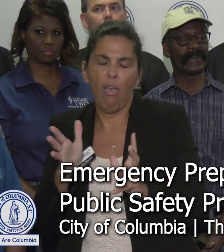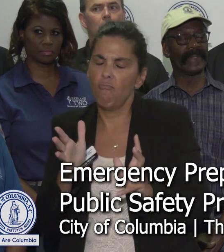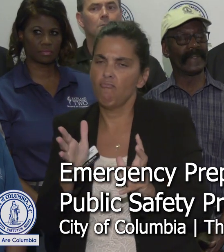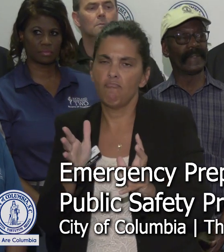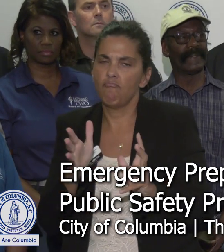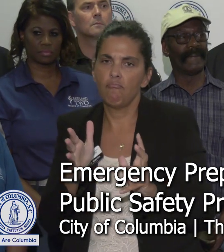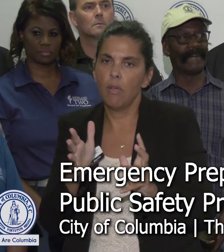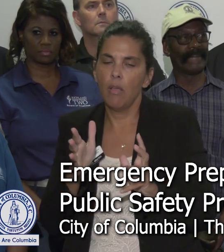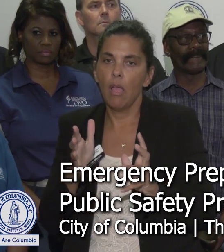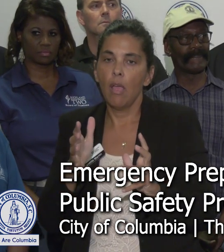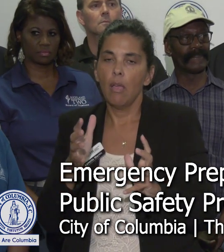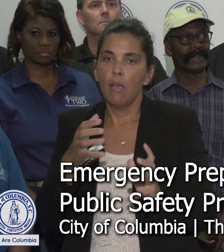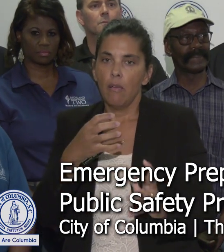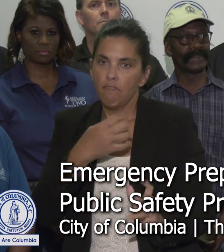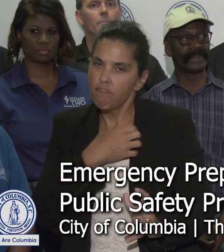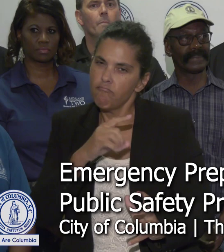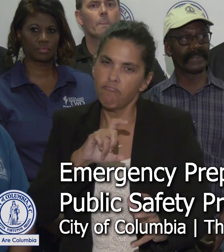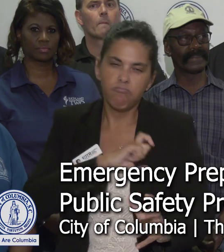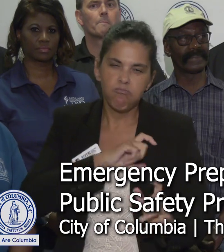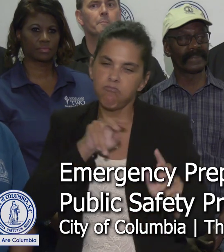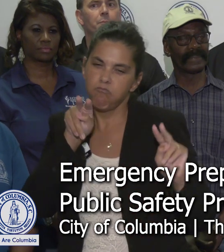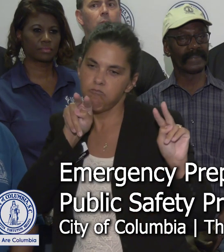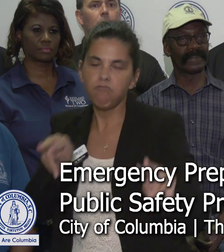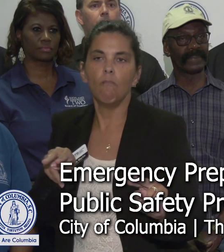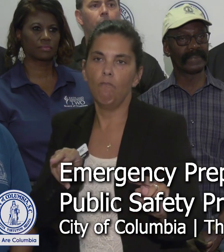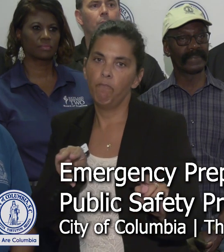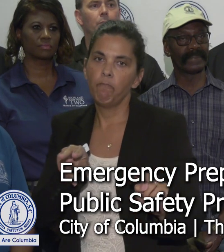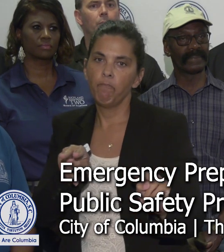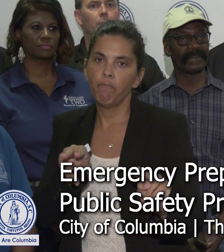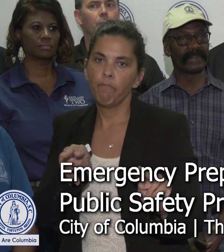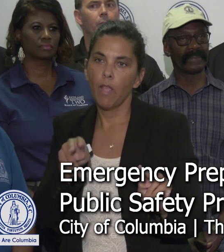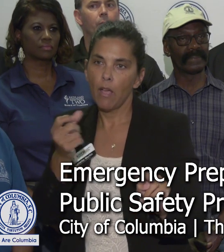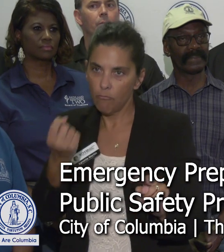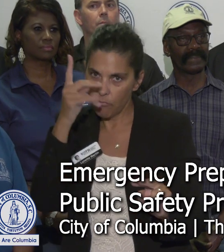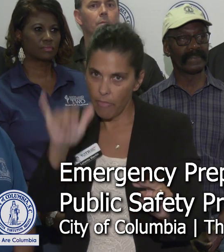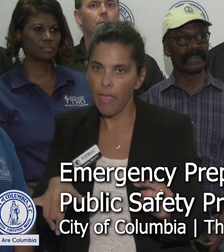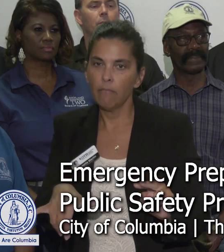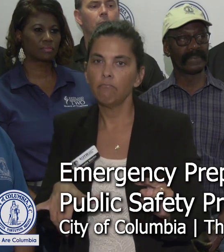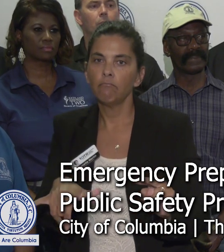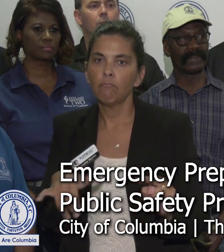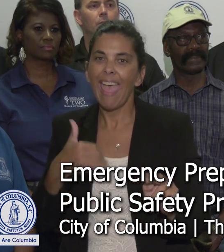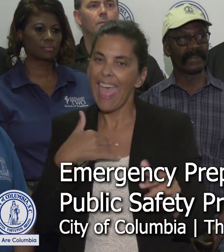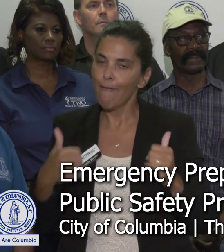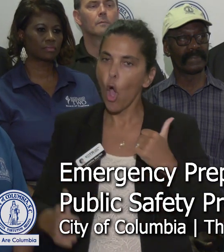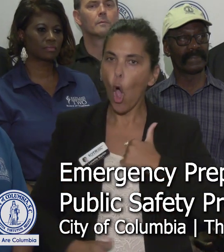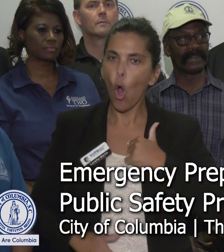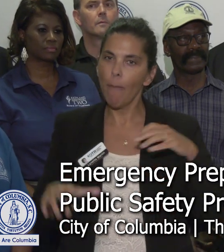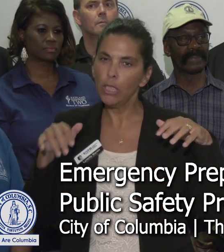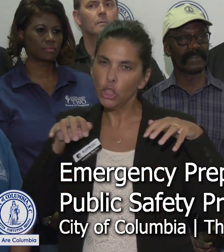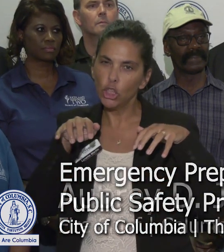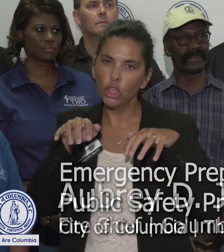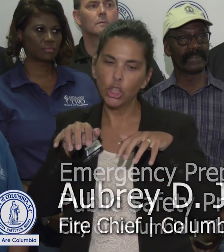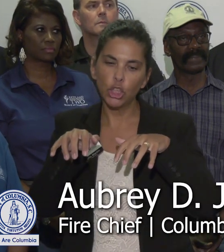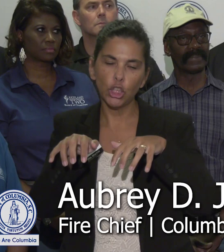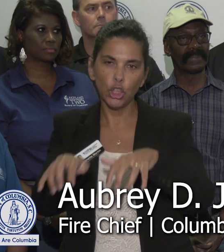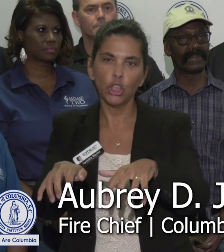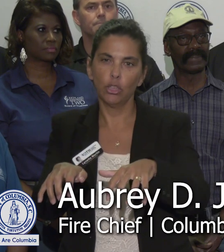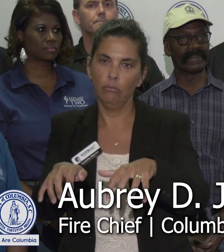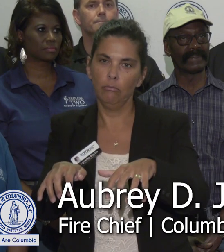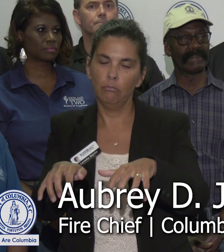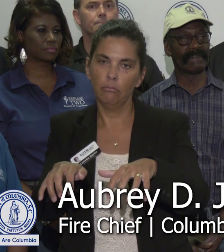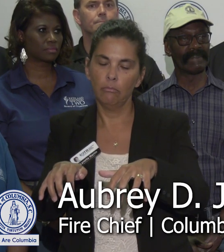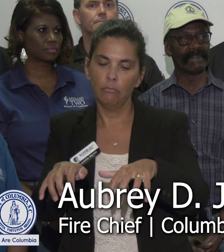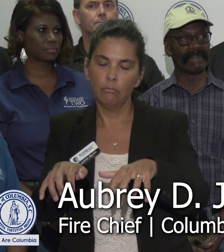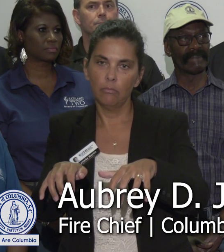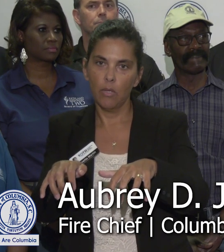that law enforcement's out there in full force. We've got an army. When you put all of our agencies together, we've got an army to go out